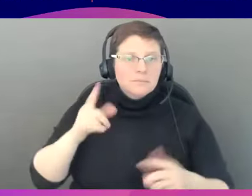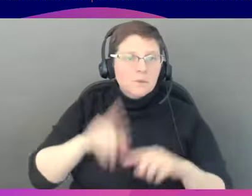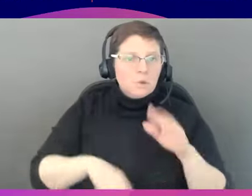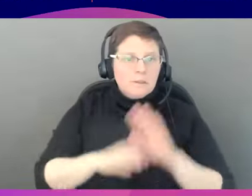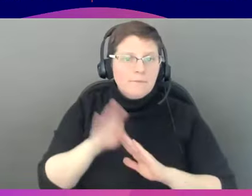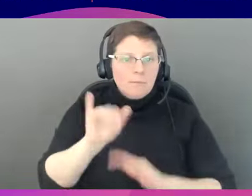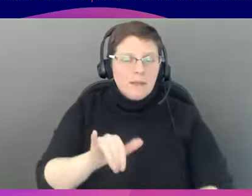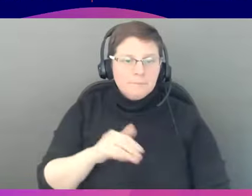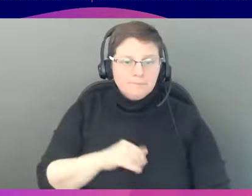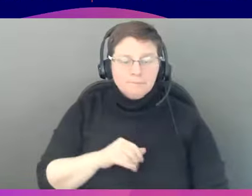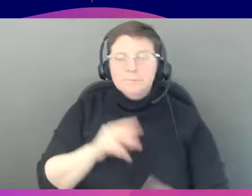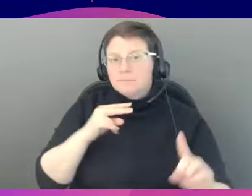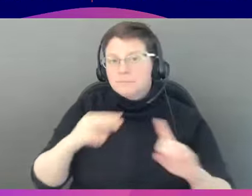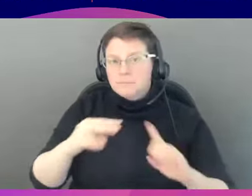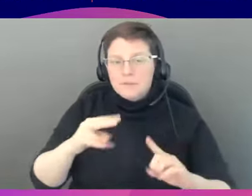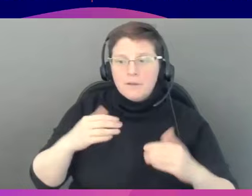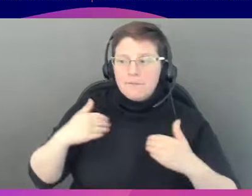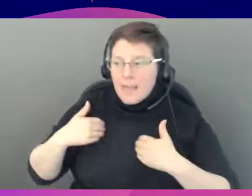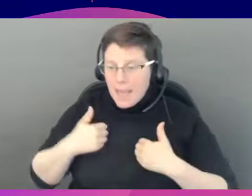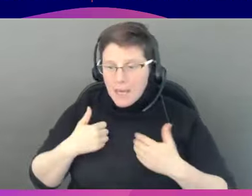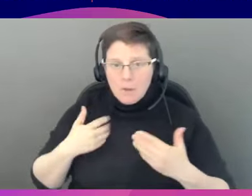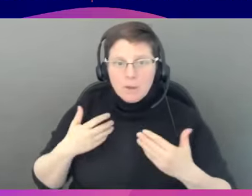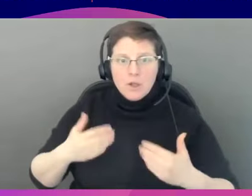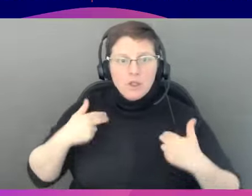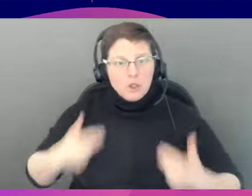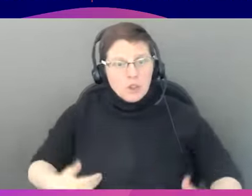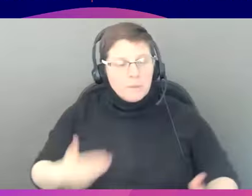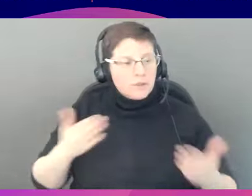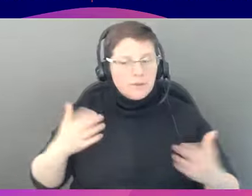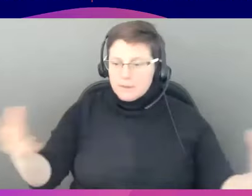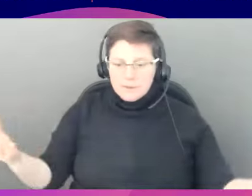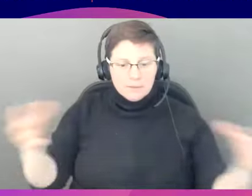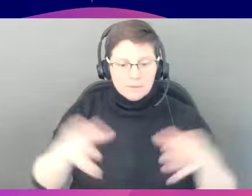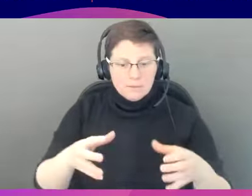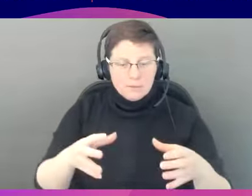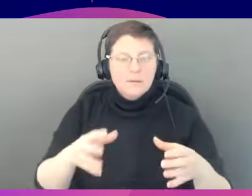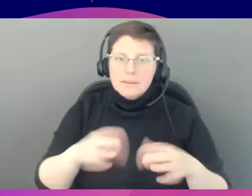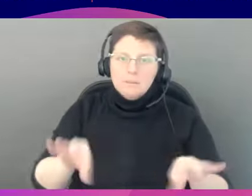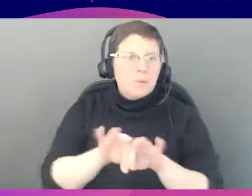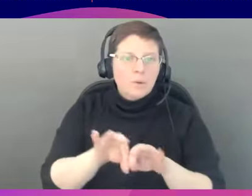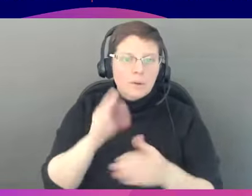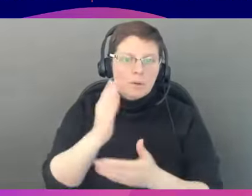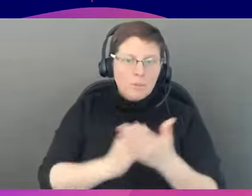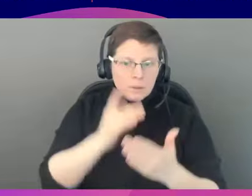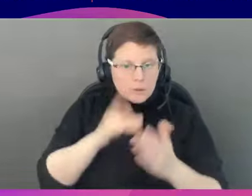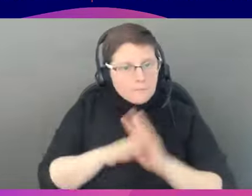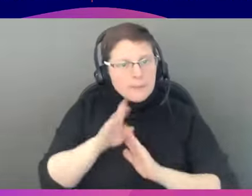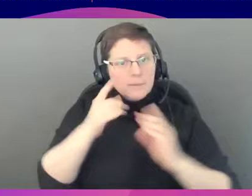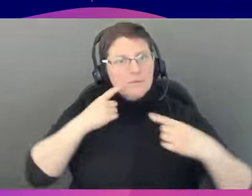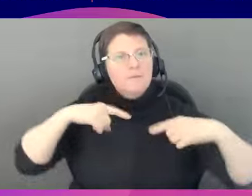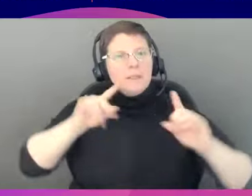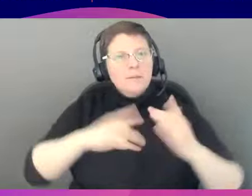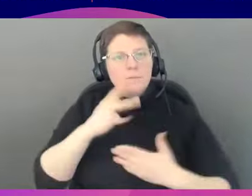and animal services, as well as survivors, is integral to building programs that meet the ongoing needs of survivors and their